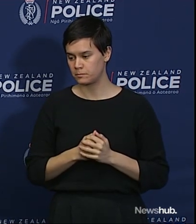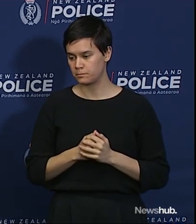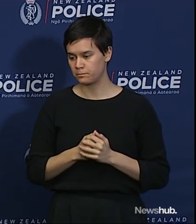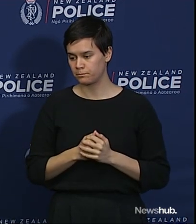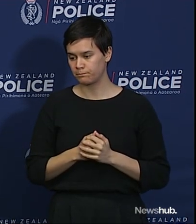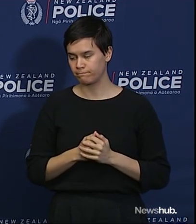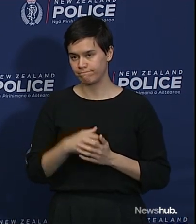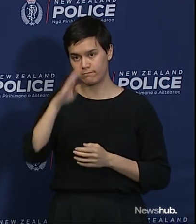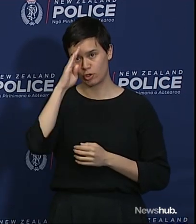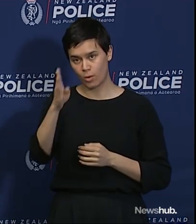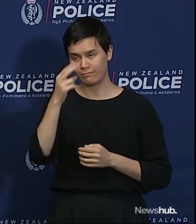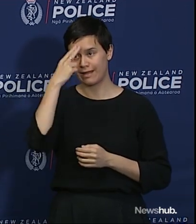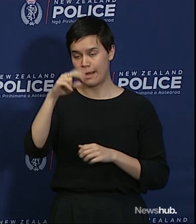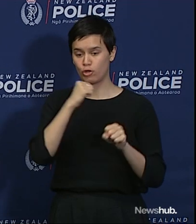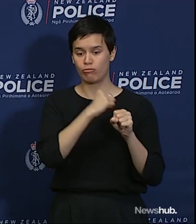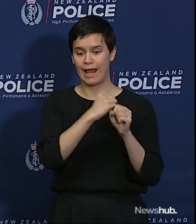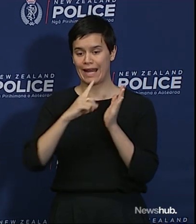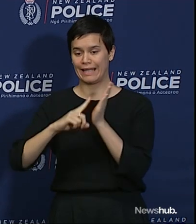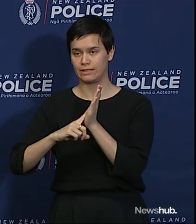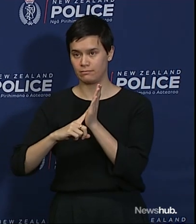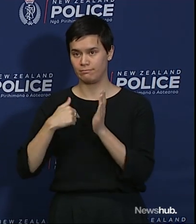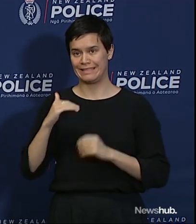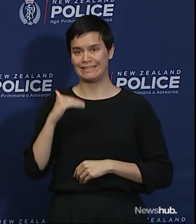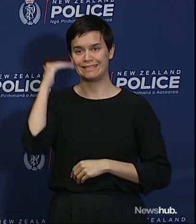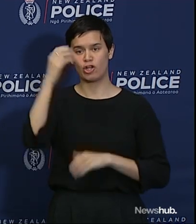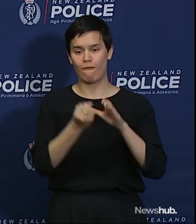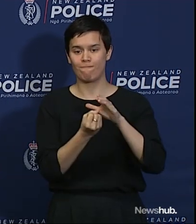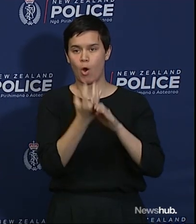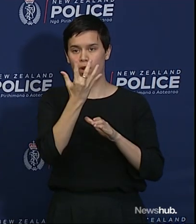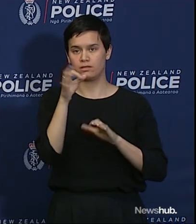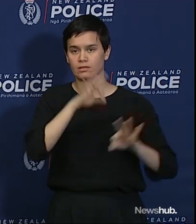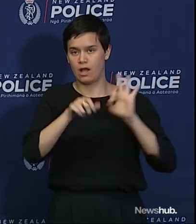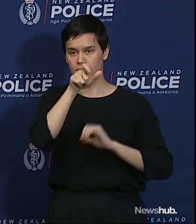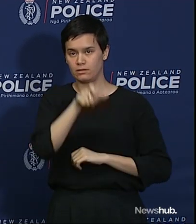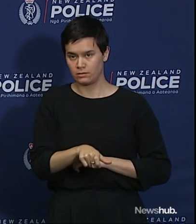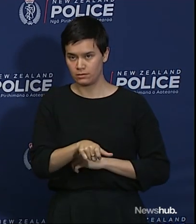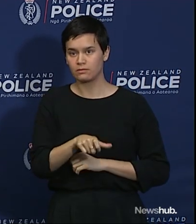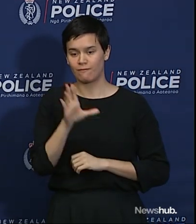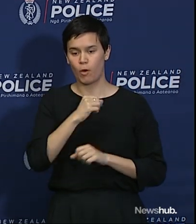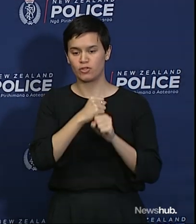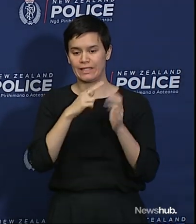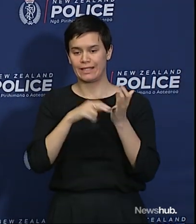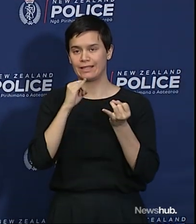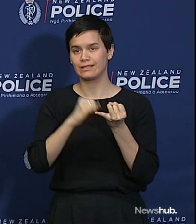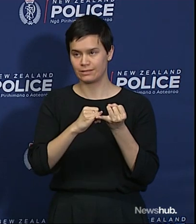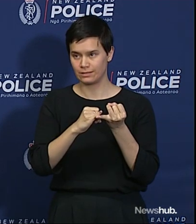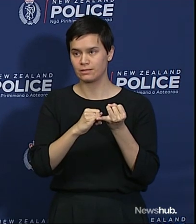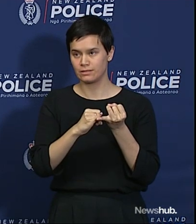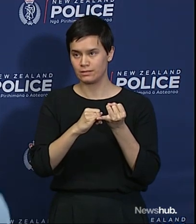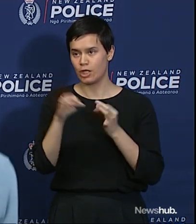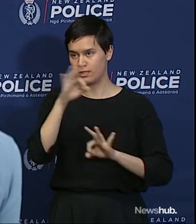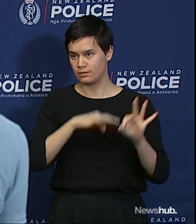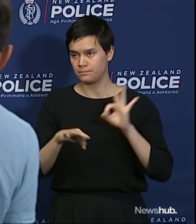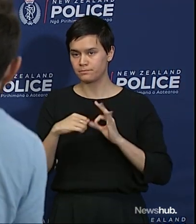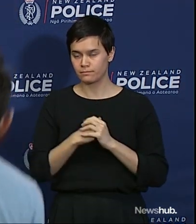update. Kia ora, my name is Graham Leonard. I'm a senior volcanologist at GNS Science. There's been further escalation